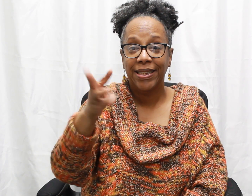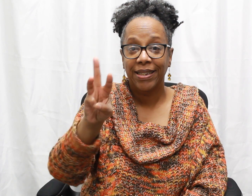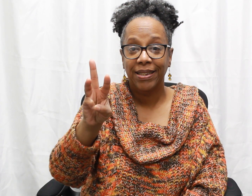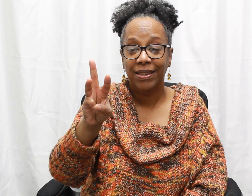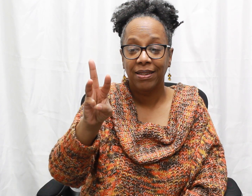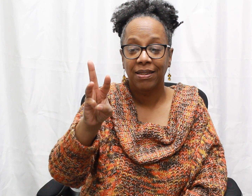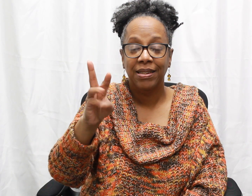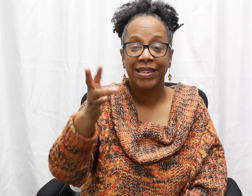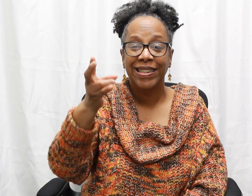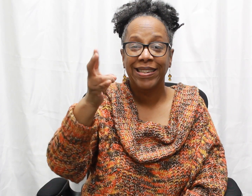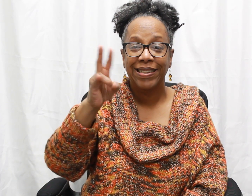16,